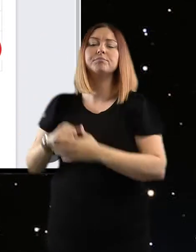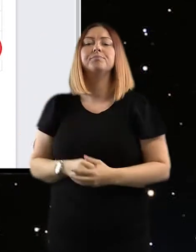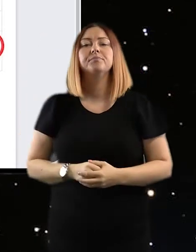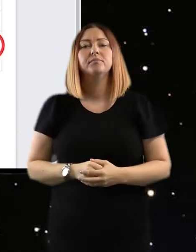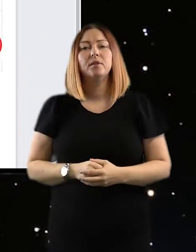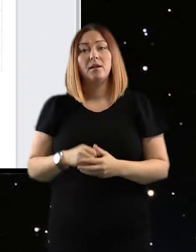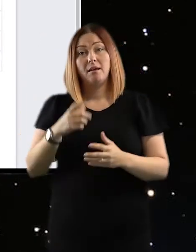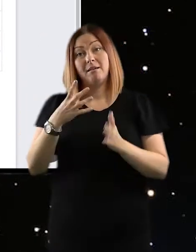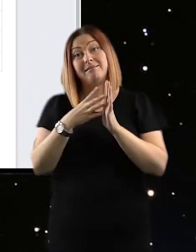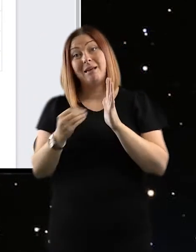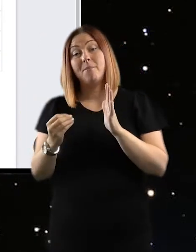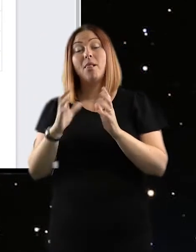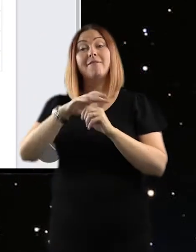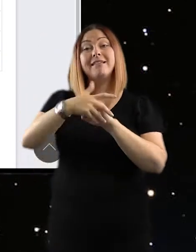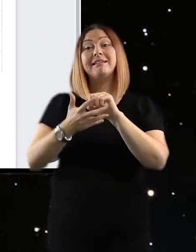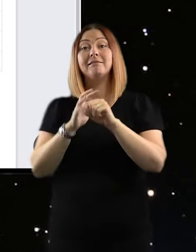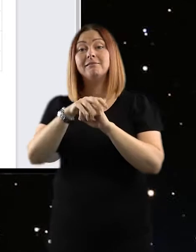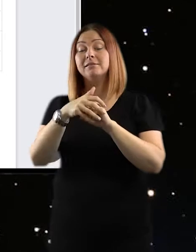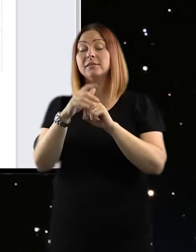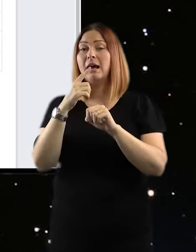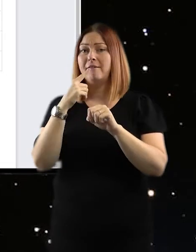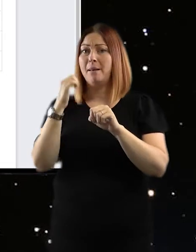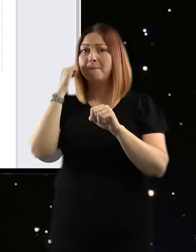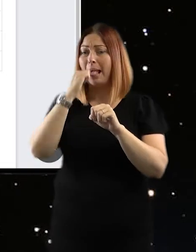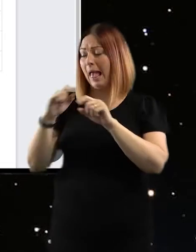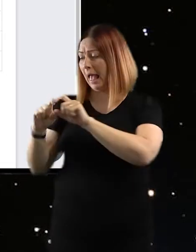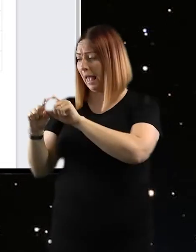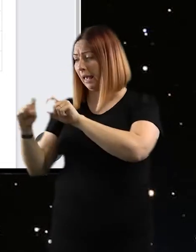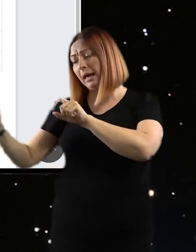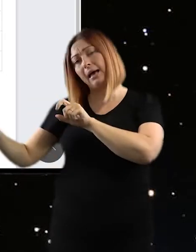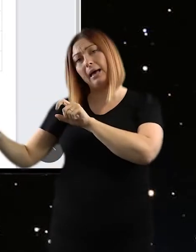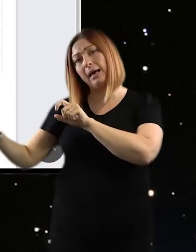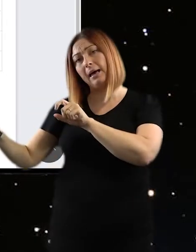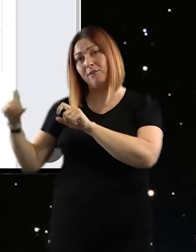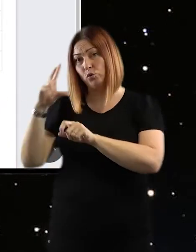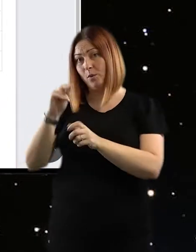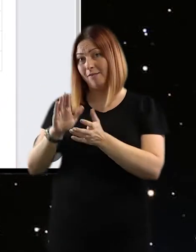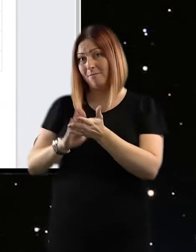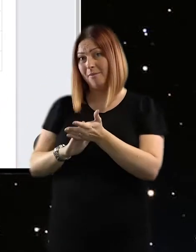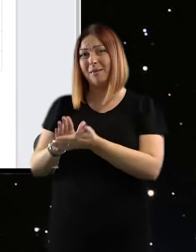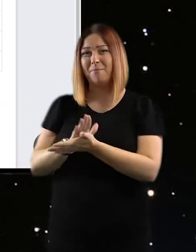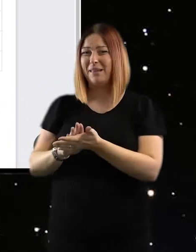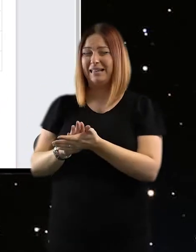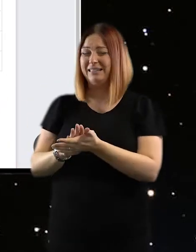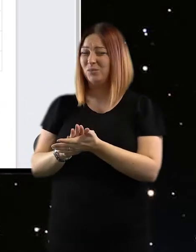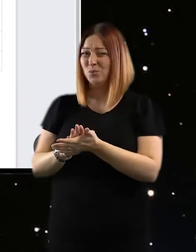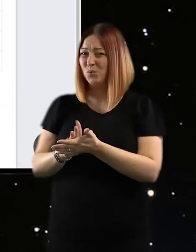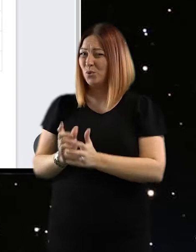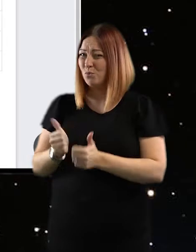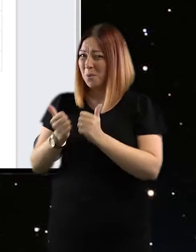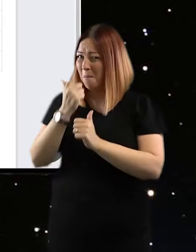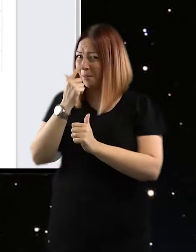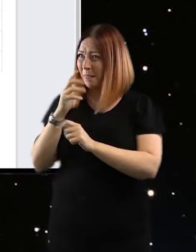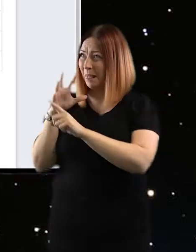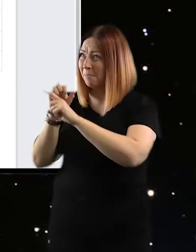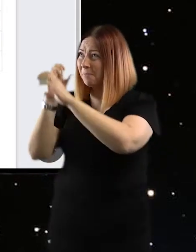much black across its whole chart for the next 12 months, which would correspond to a poor chance of observing. So chances of me getting an